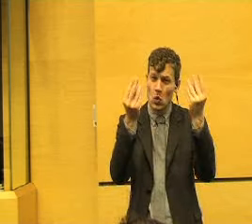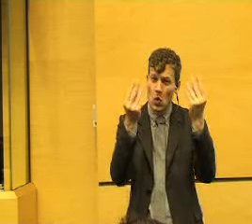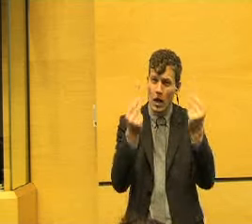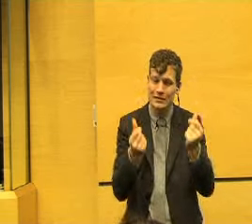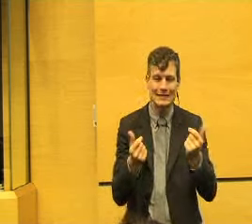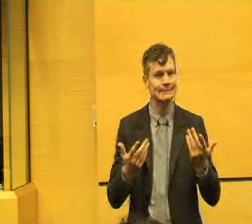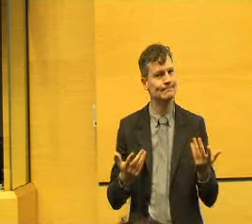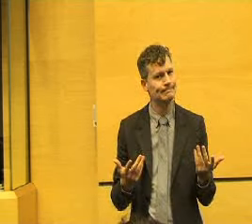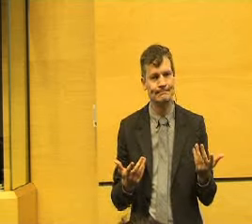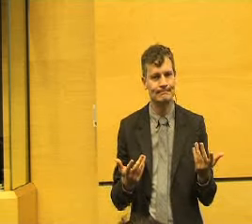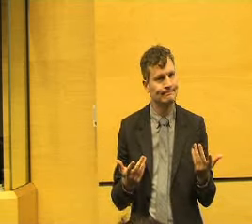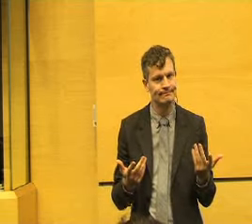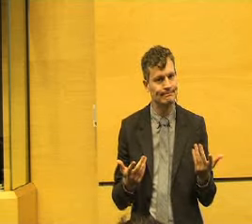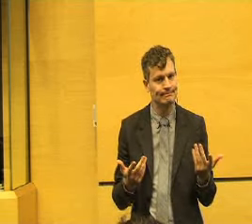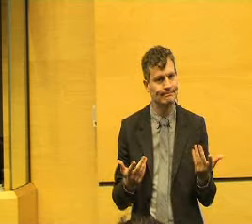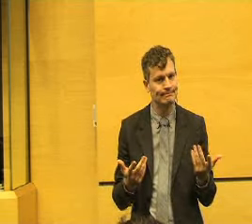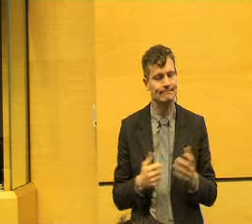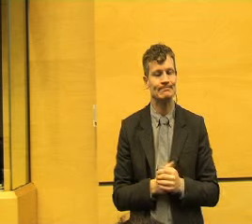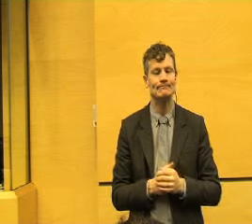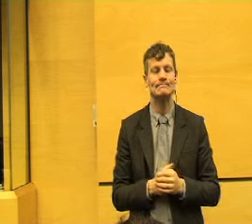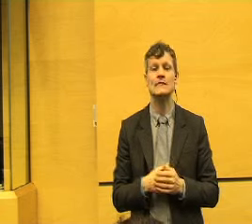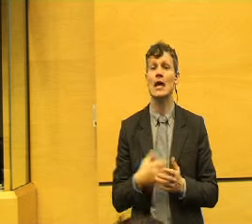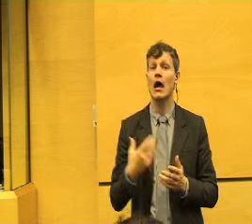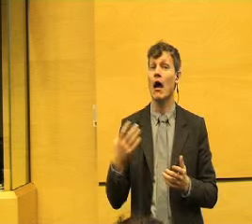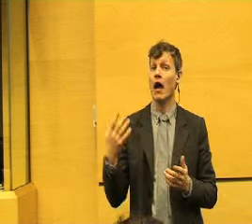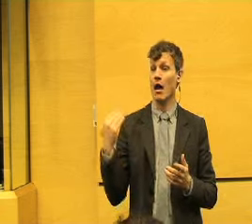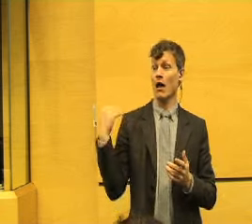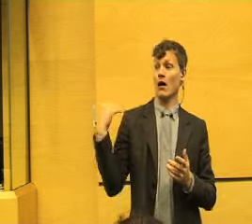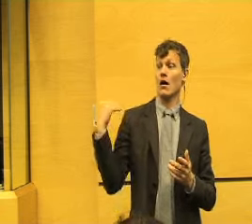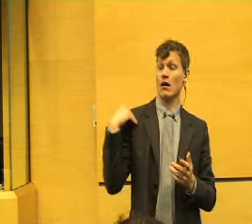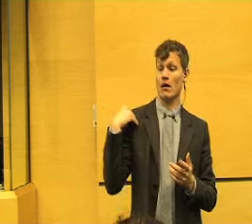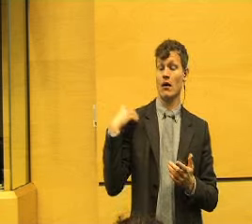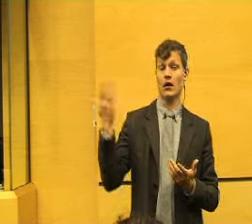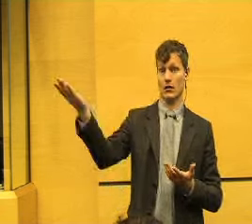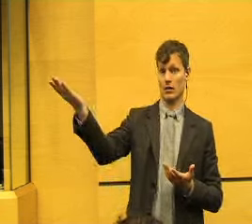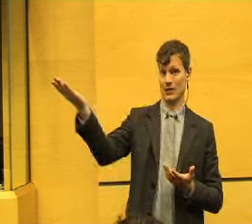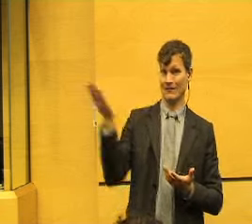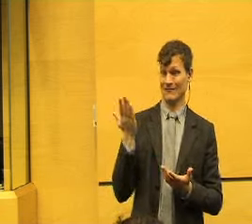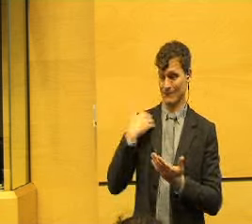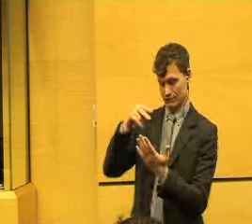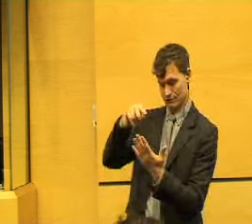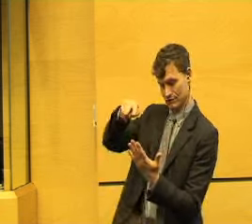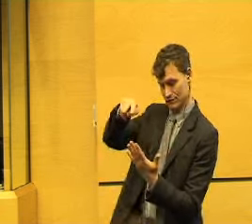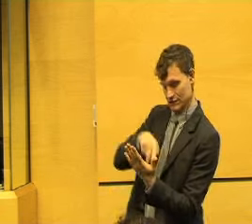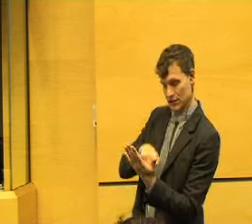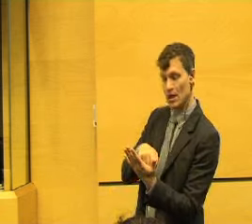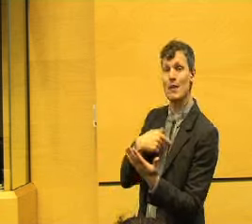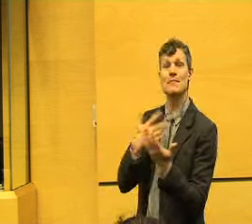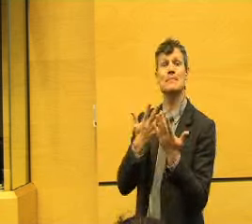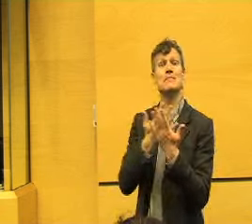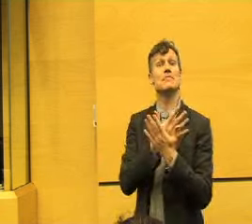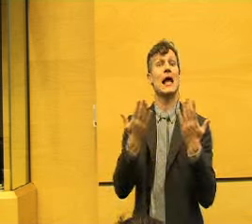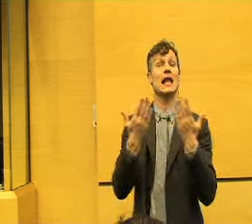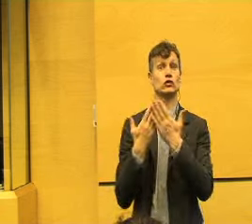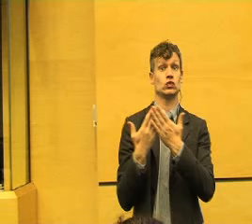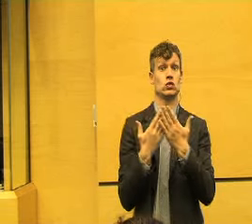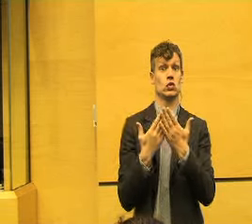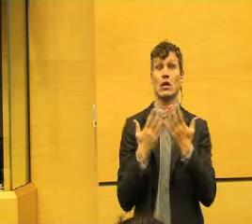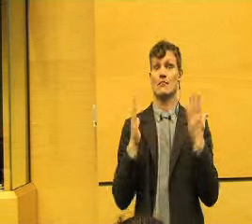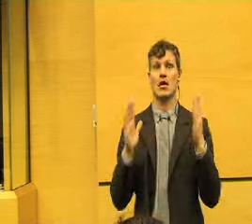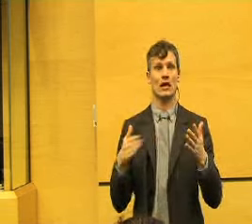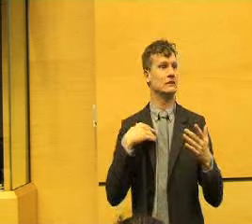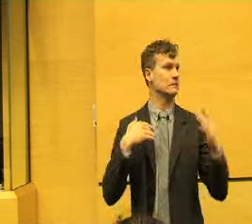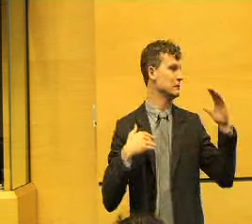information that many schools have to rely on charity organizations for helping them to adapt learning materials